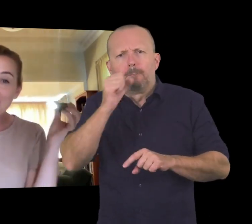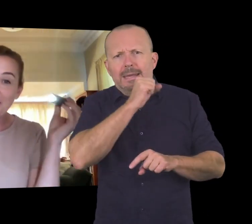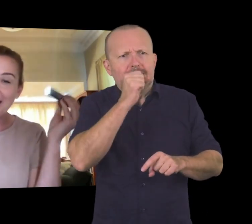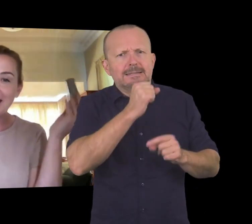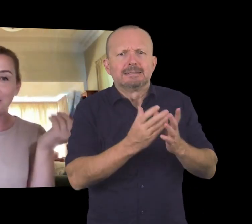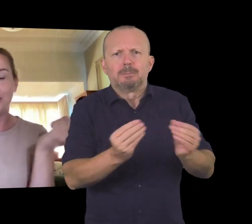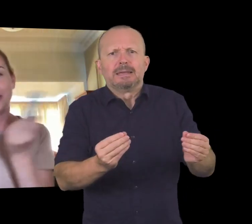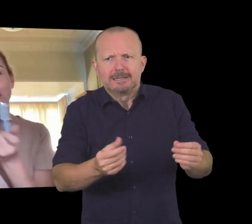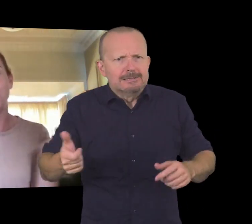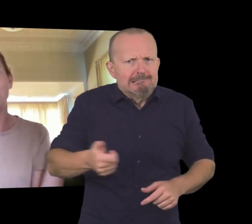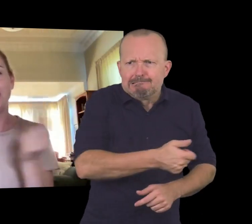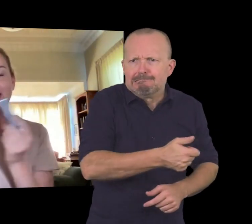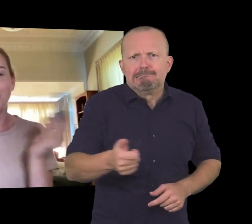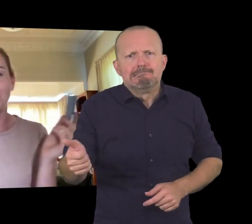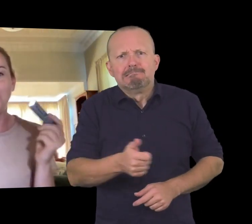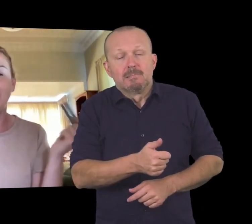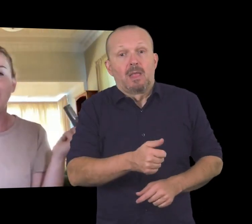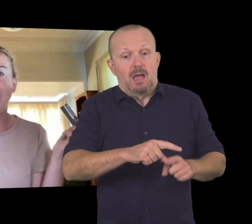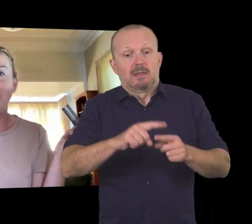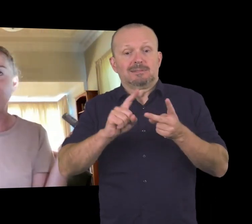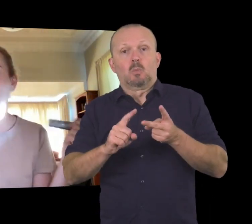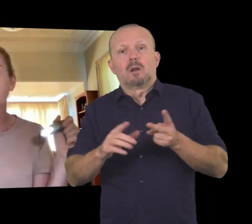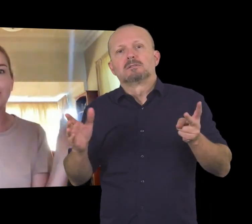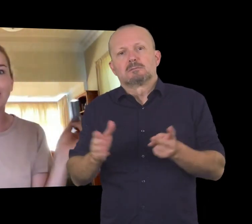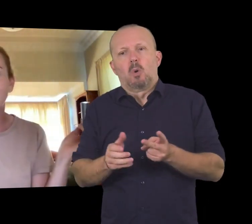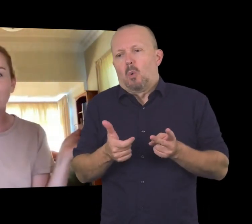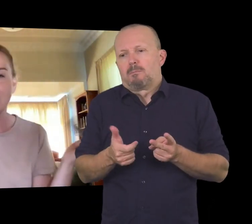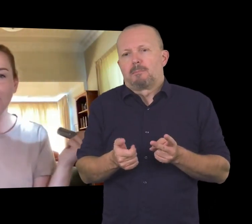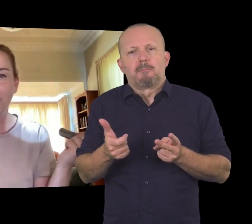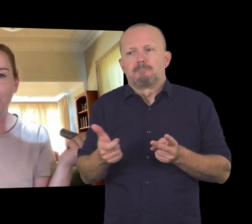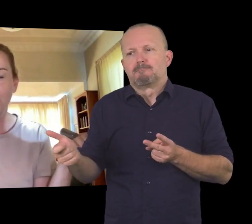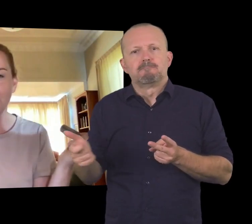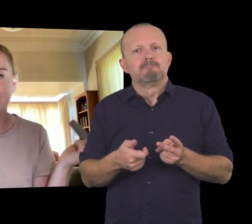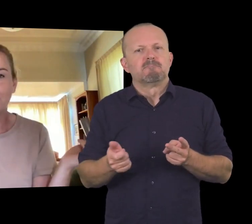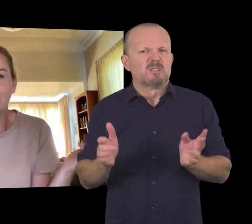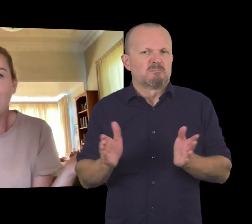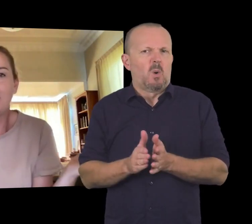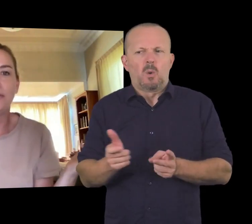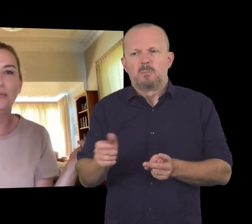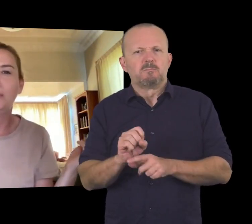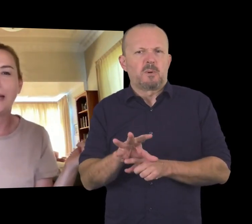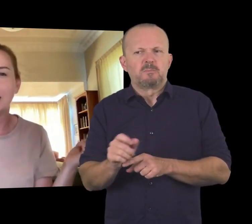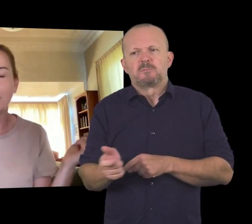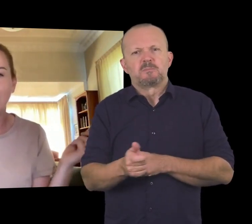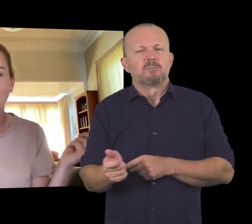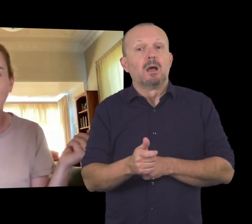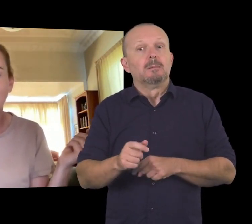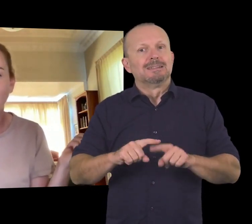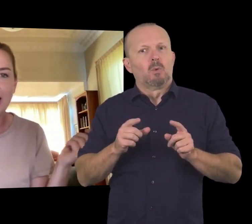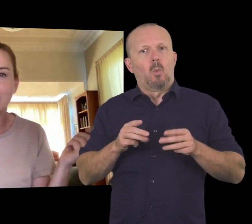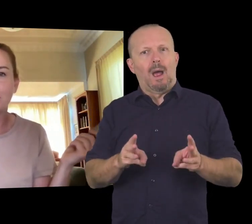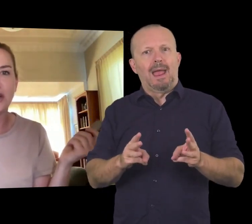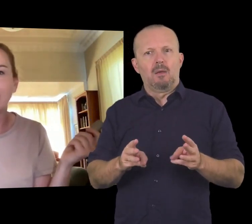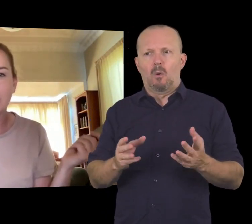I've also got one of these ones which are also just as good, but using different torches, different kind of means of